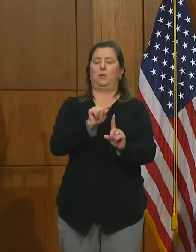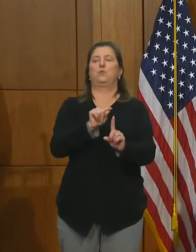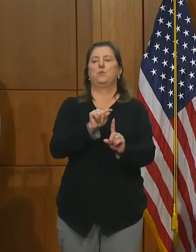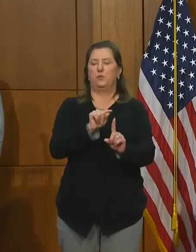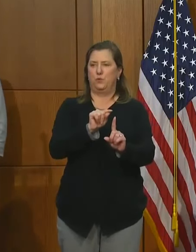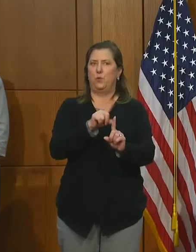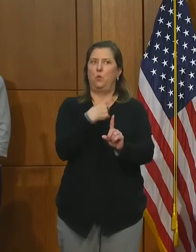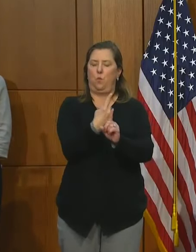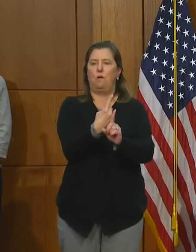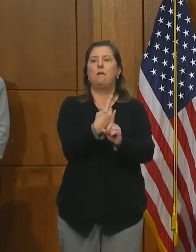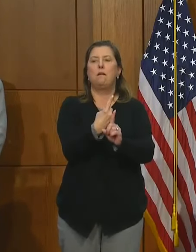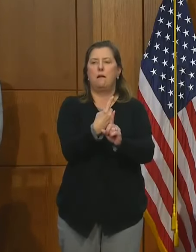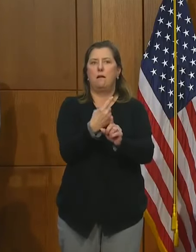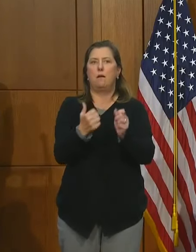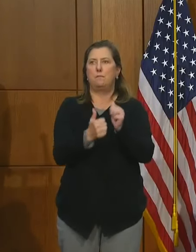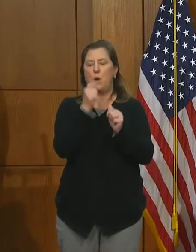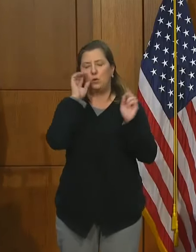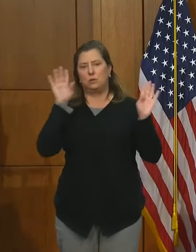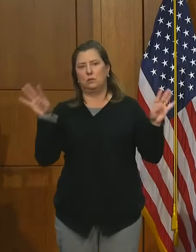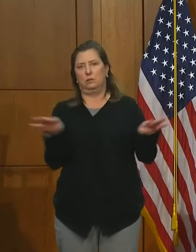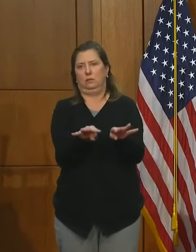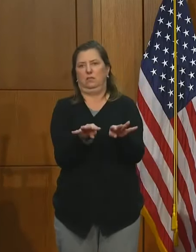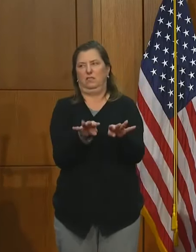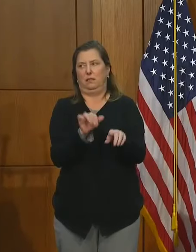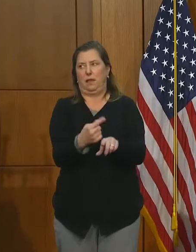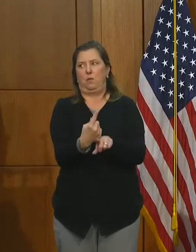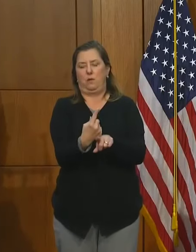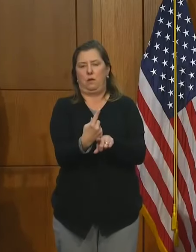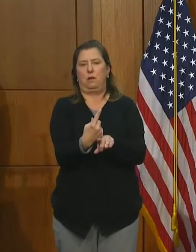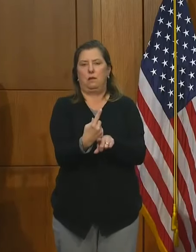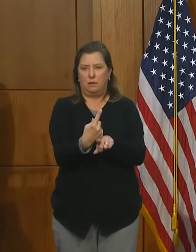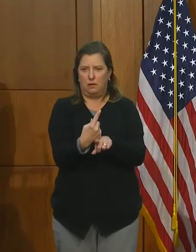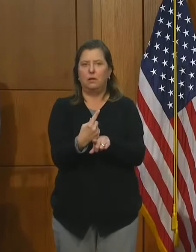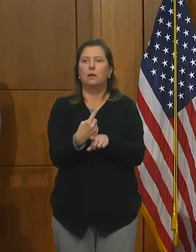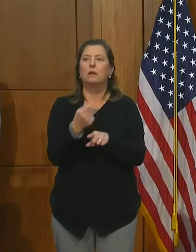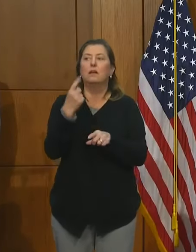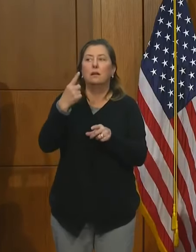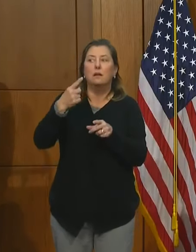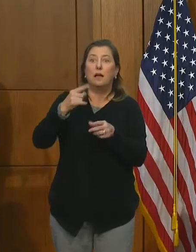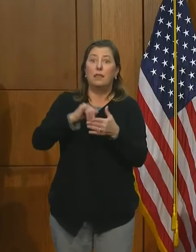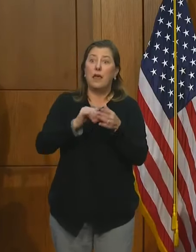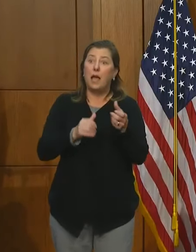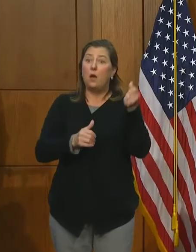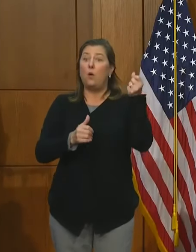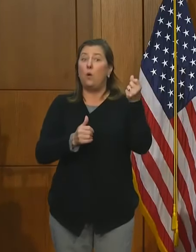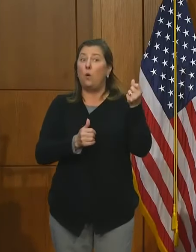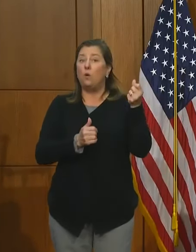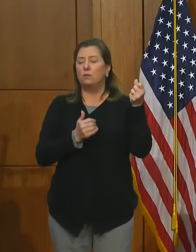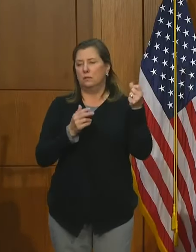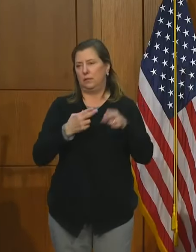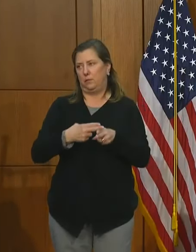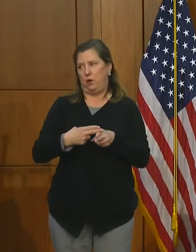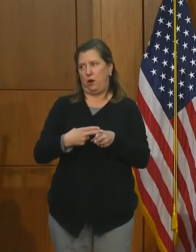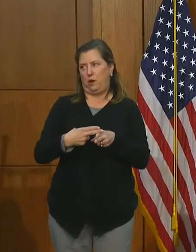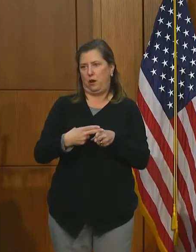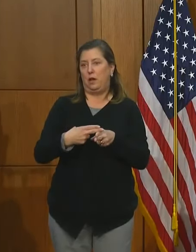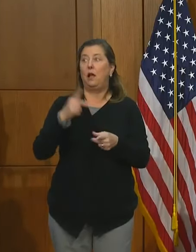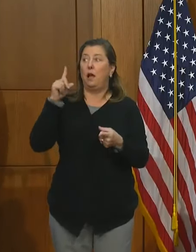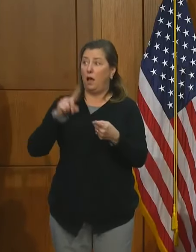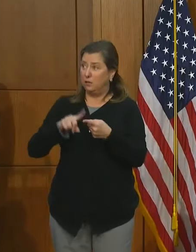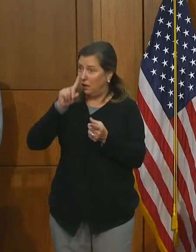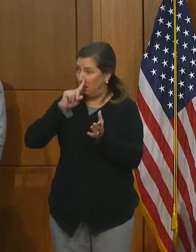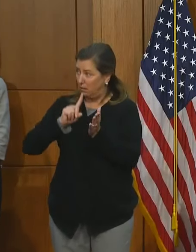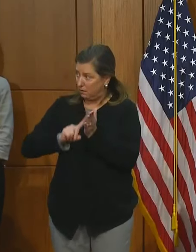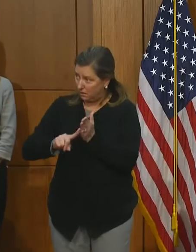of attention, Alan, and it is a temporary hold until that OSIG